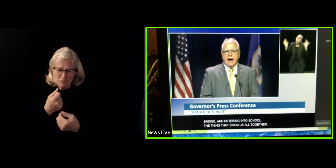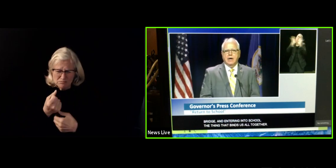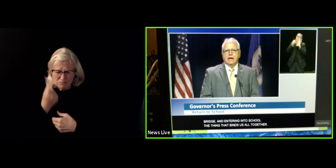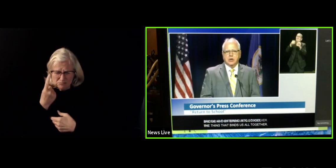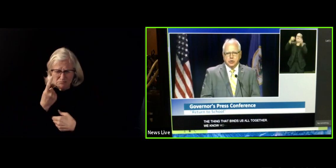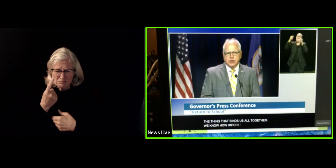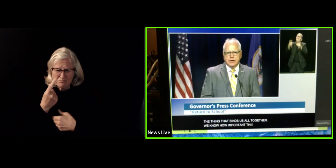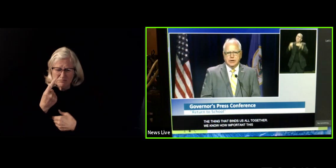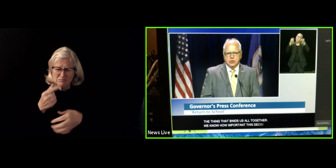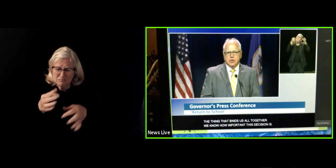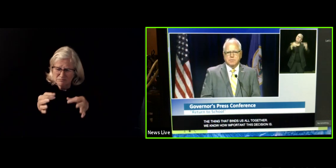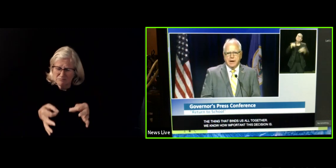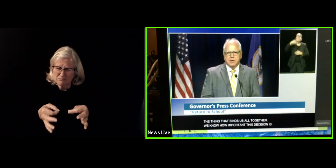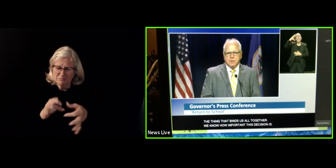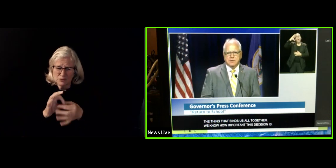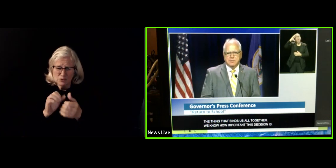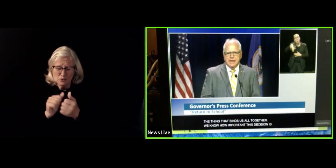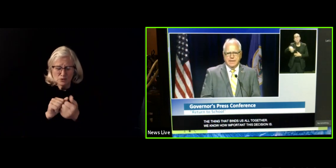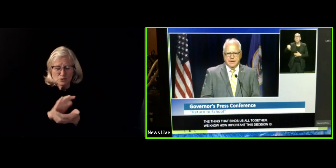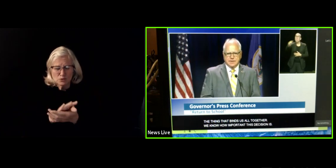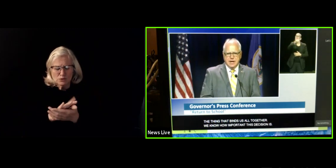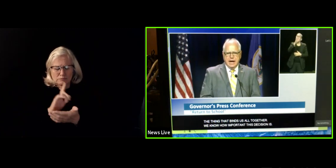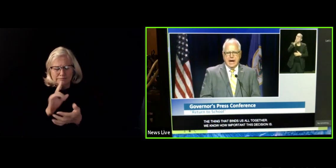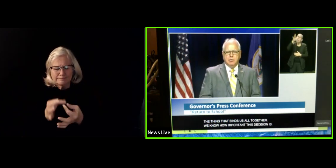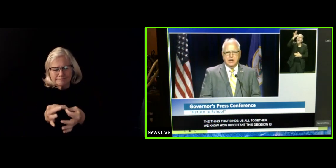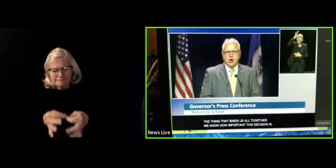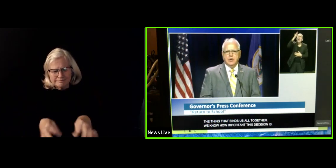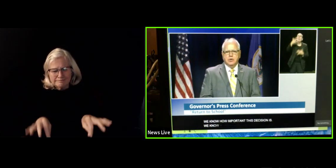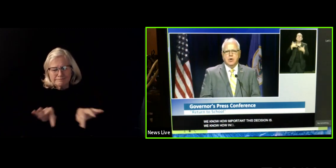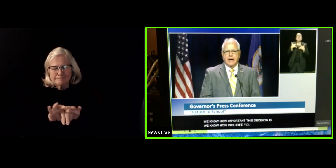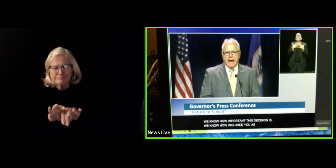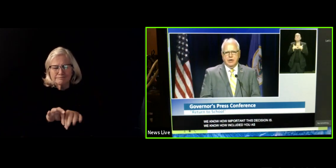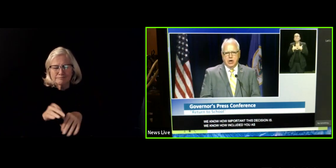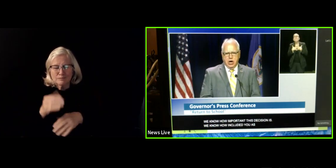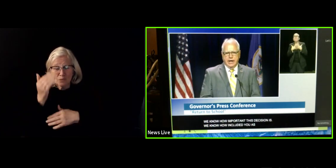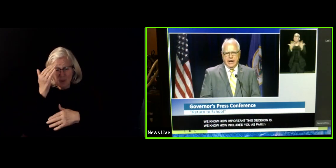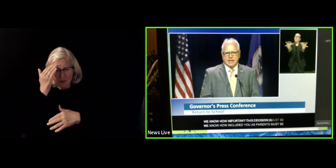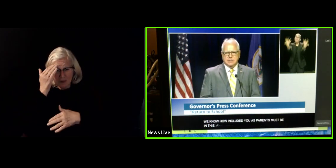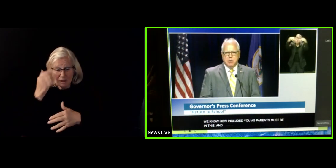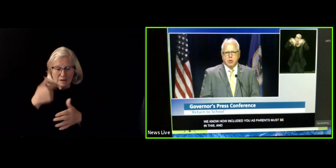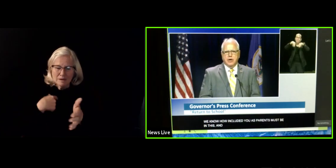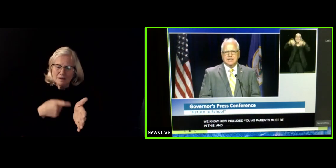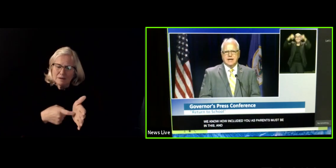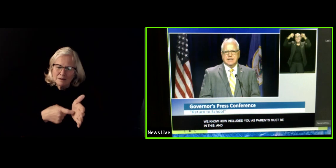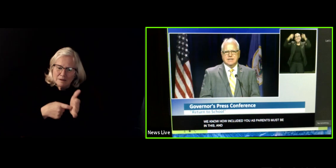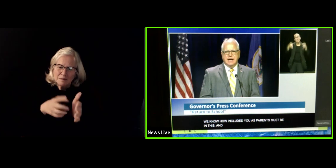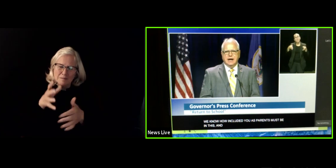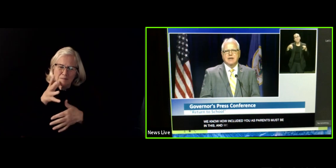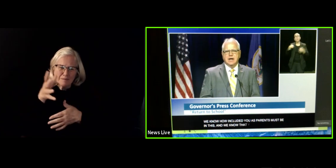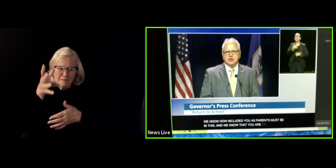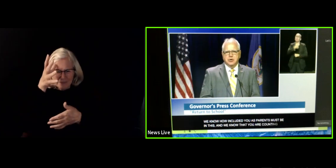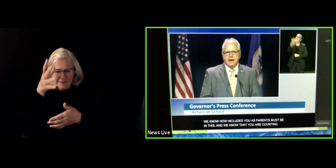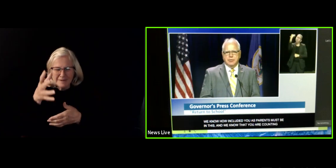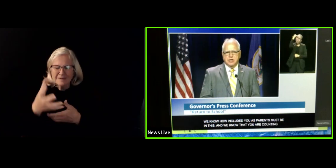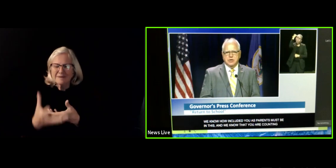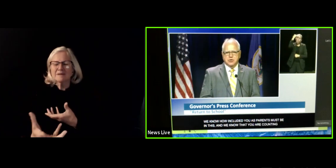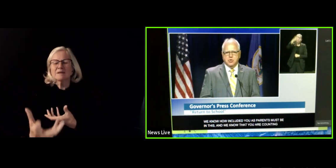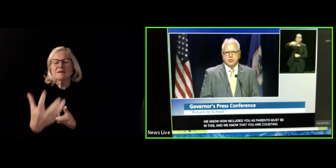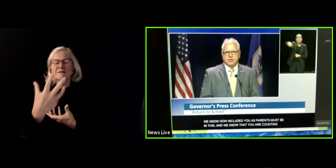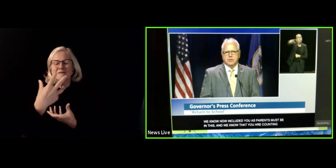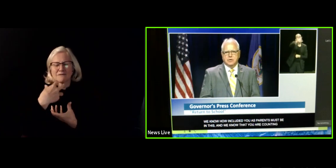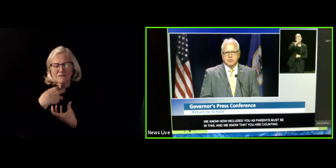how included you as parents must be in this. And we know that you are counting on us, both us as state, us as your neighbors in